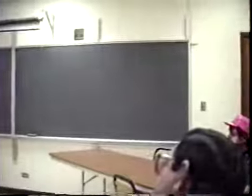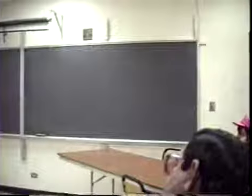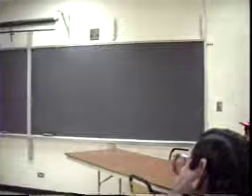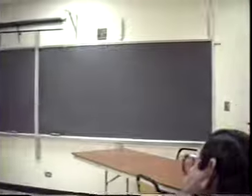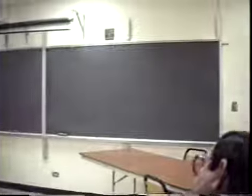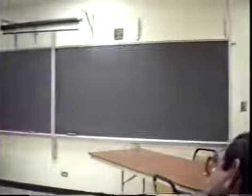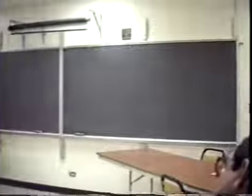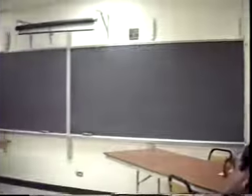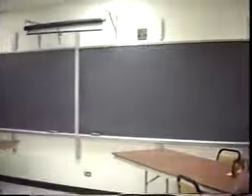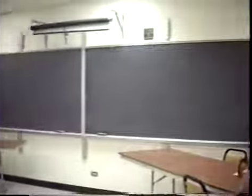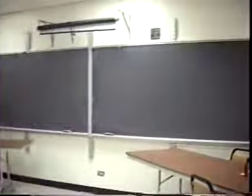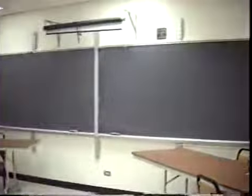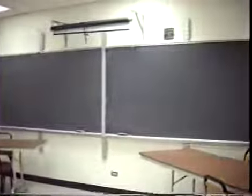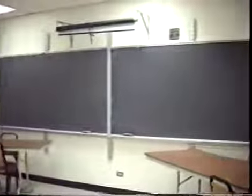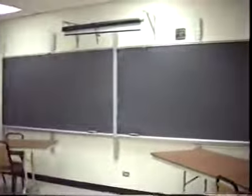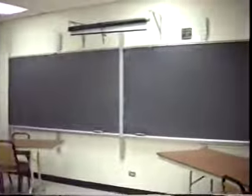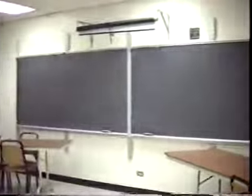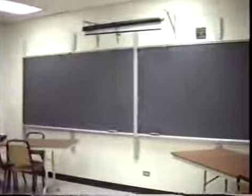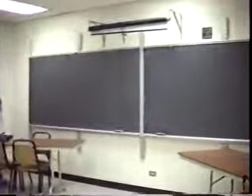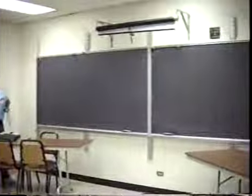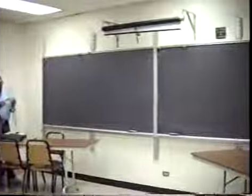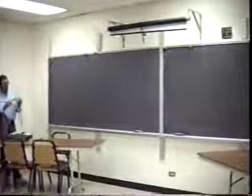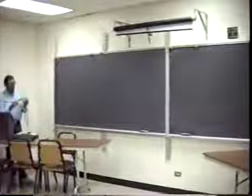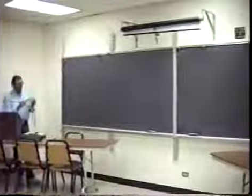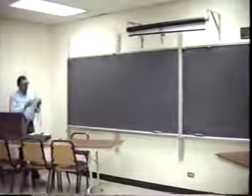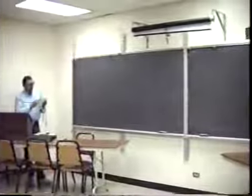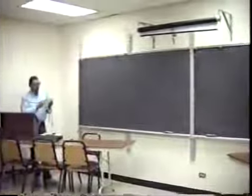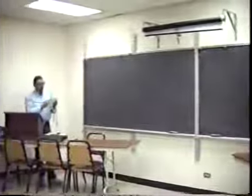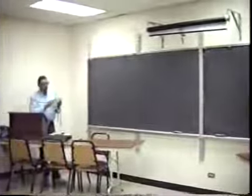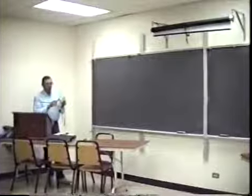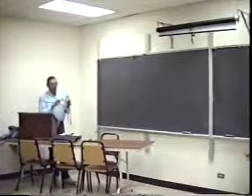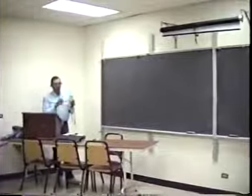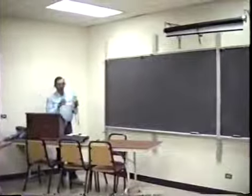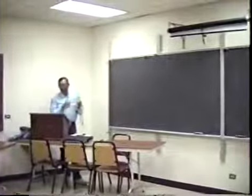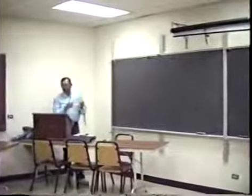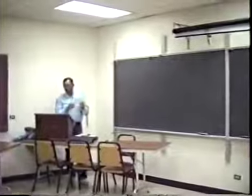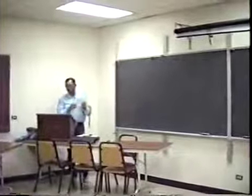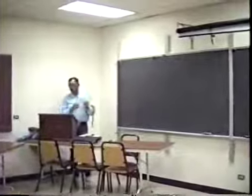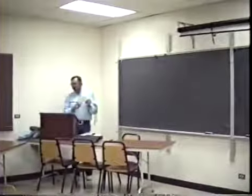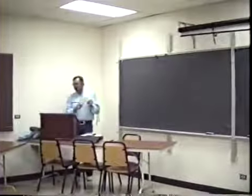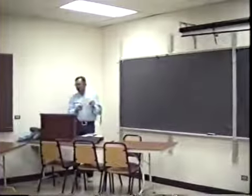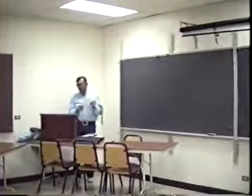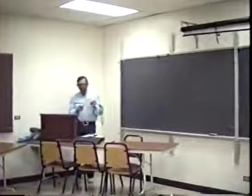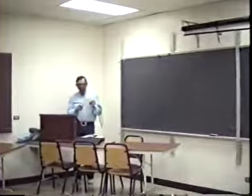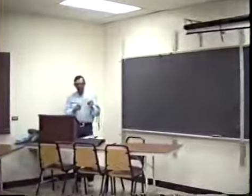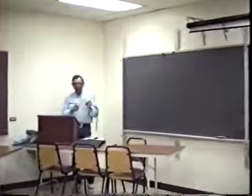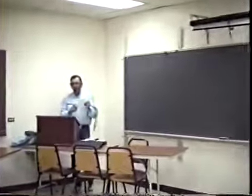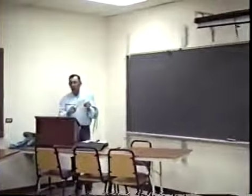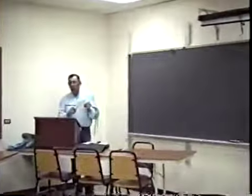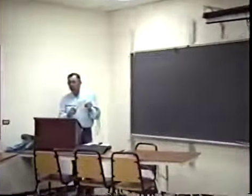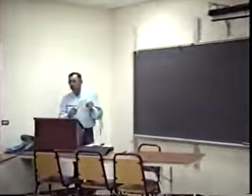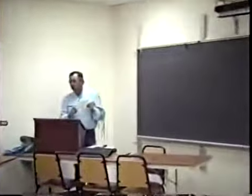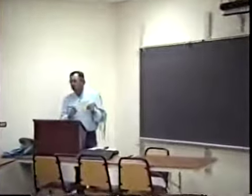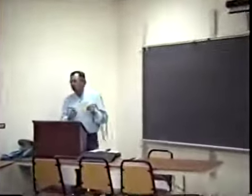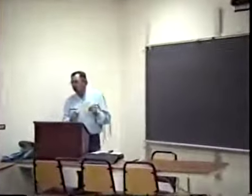Where you're from, your hometown, your state, and also if you're a college student, what your major